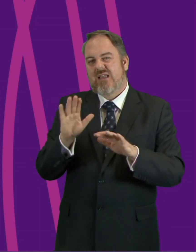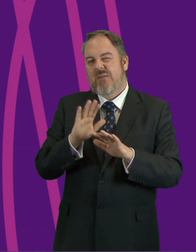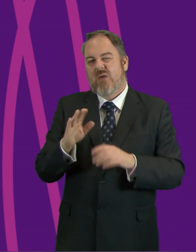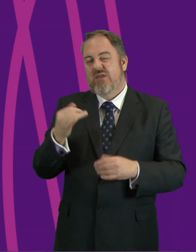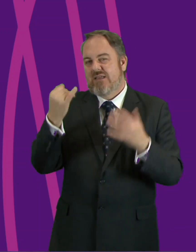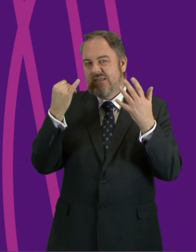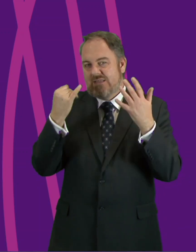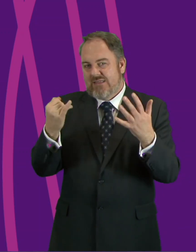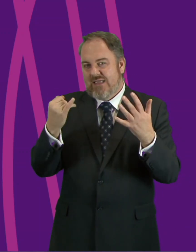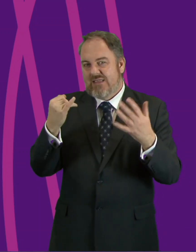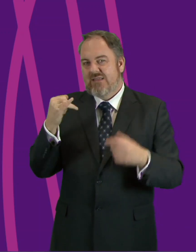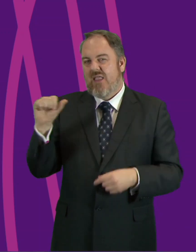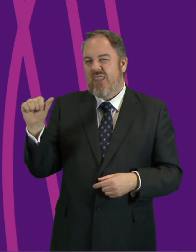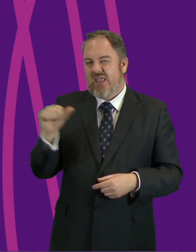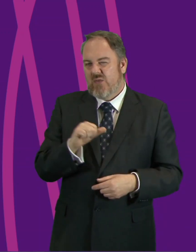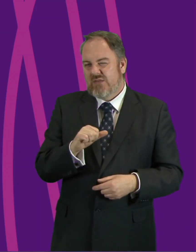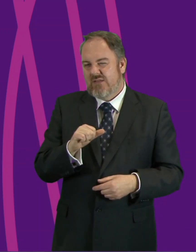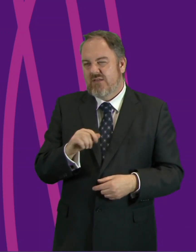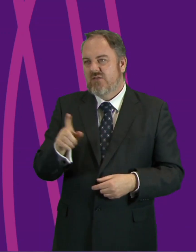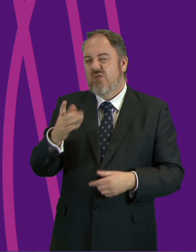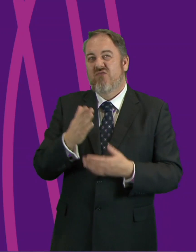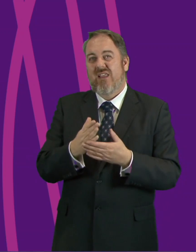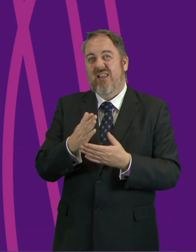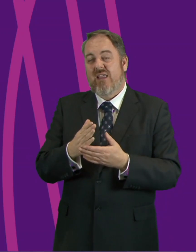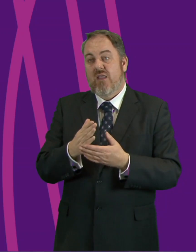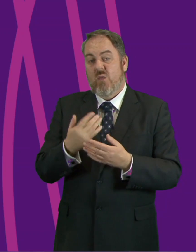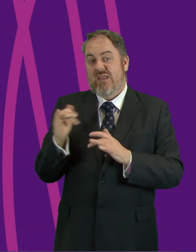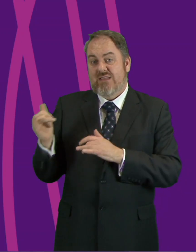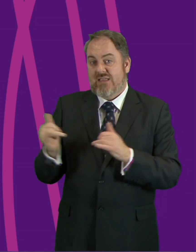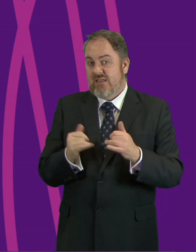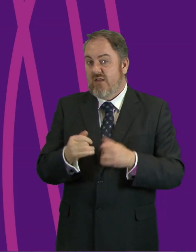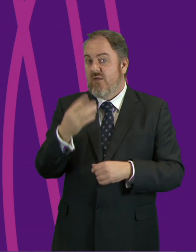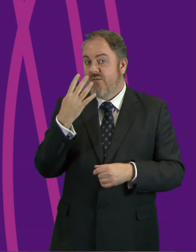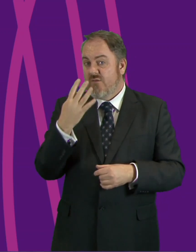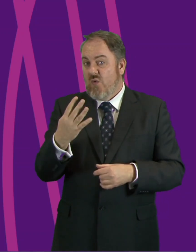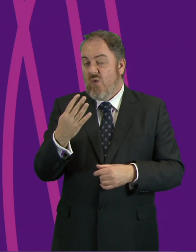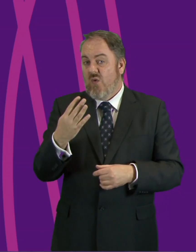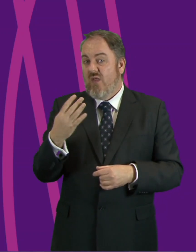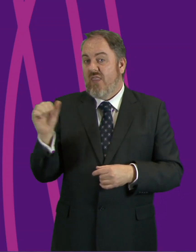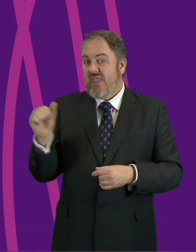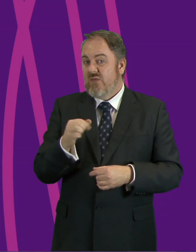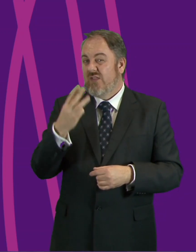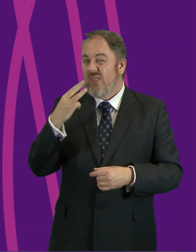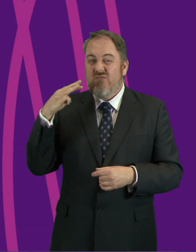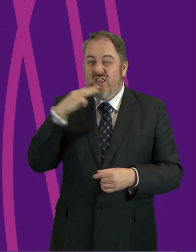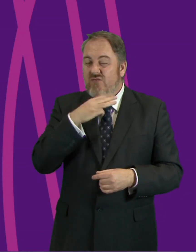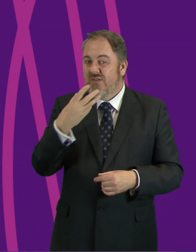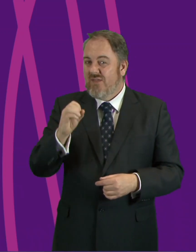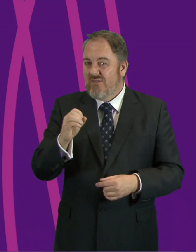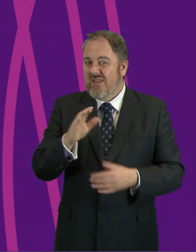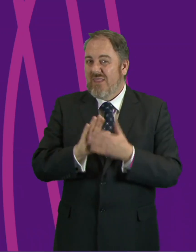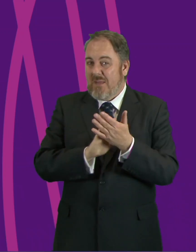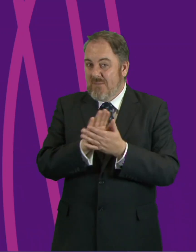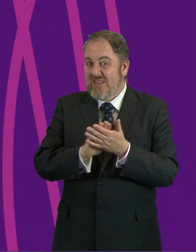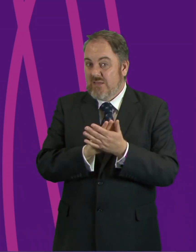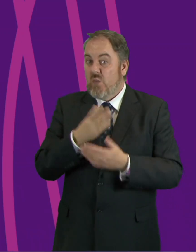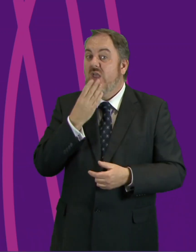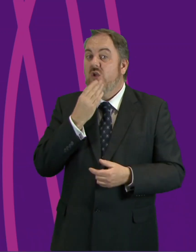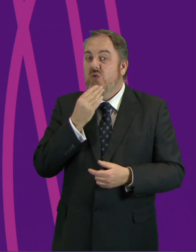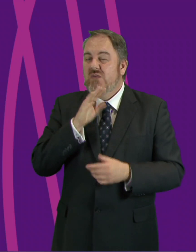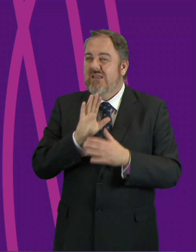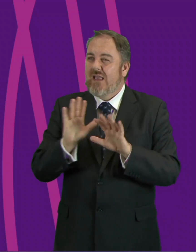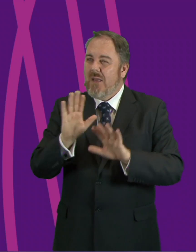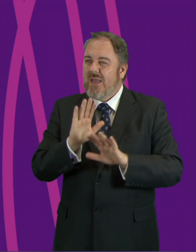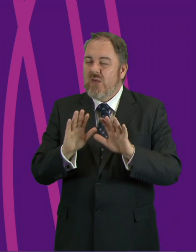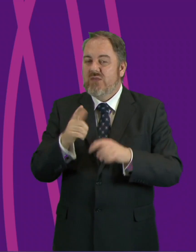the 4,600, if my mental arithmetic is correct, would be over 70% of the capacity we had yesterday being used. And if I've got any